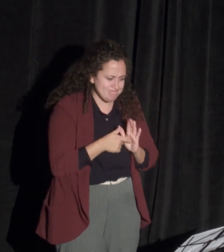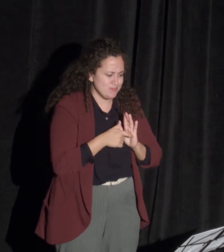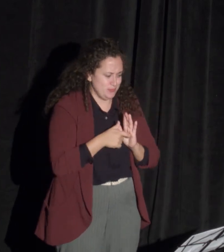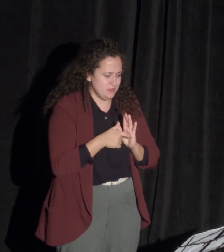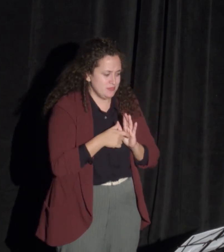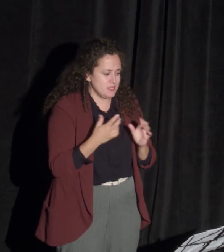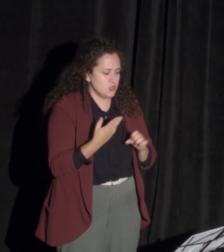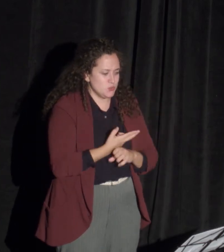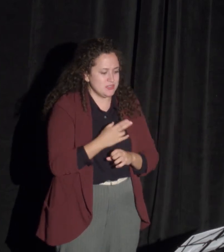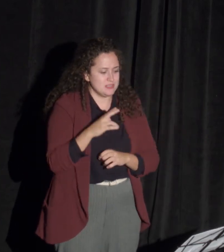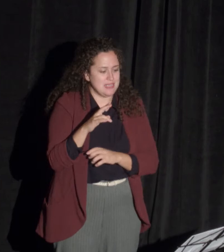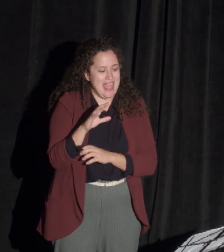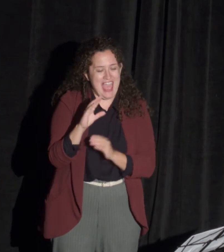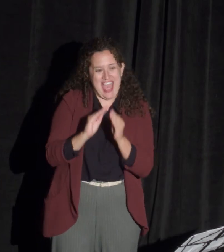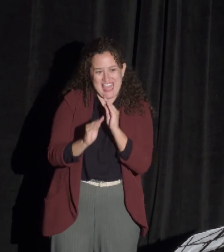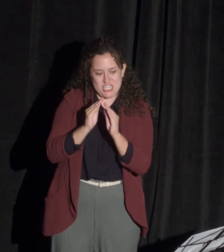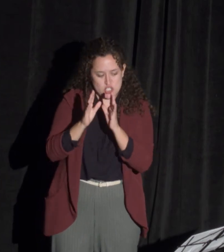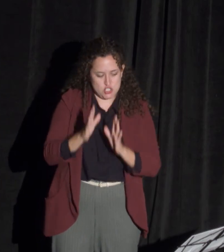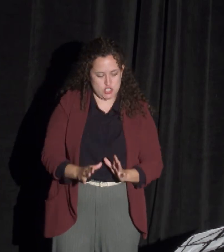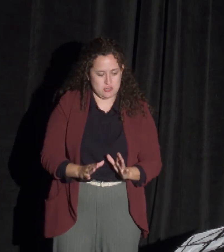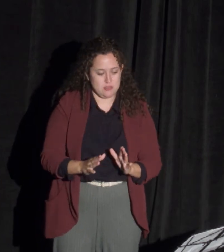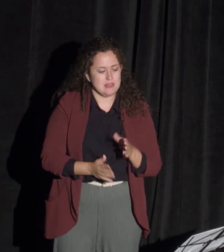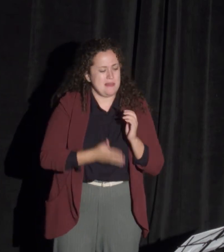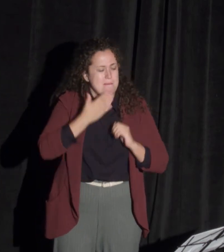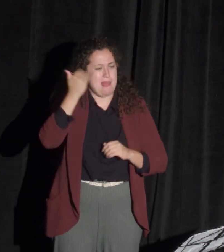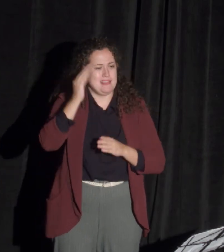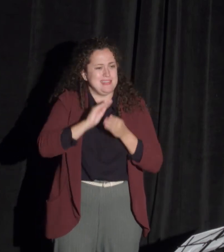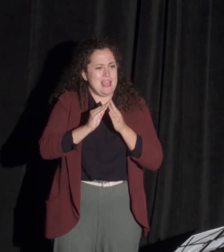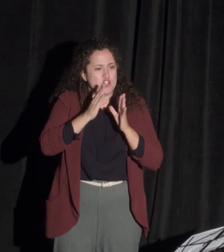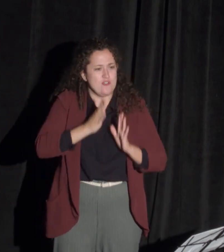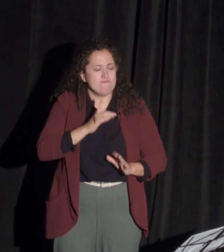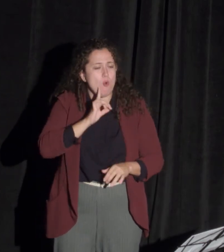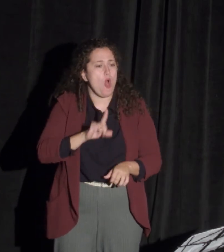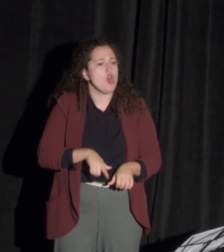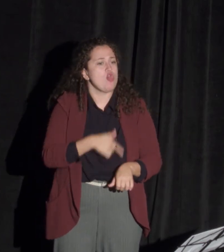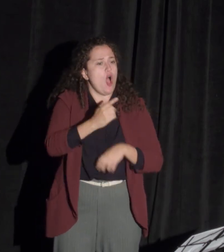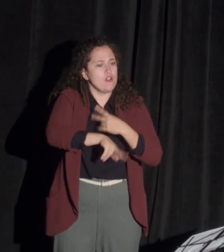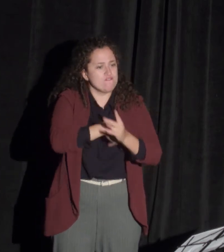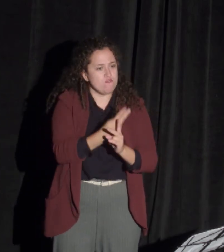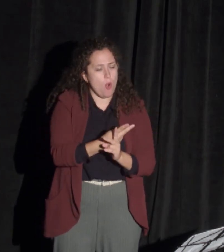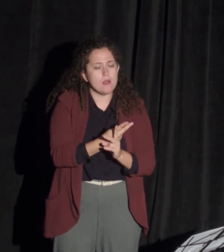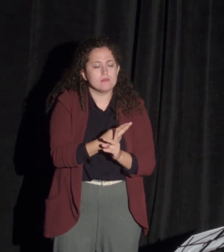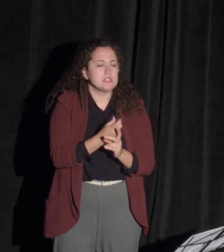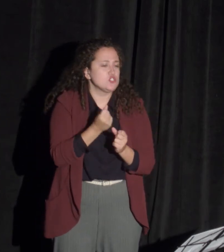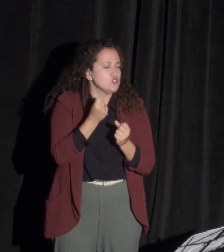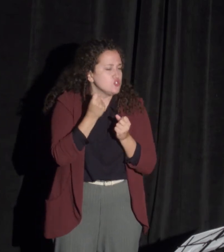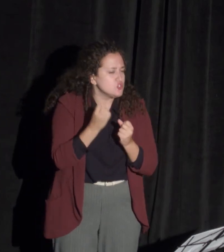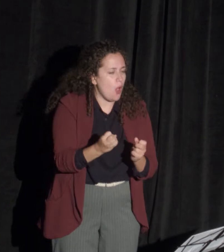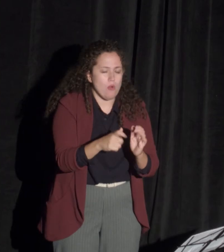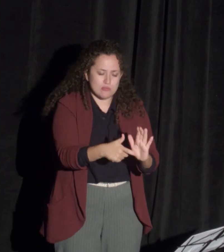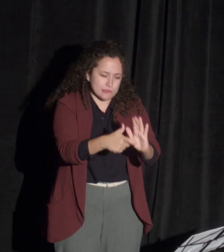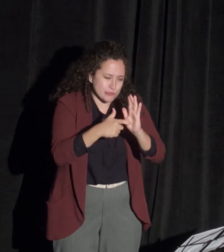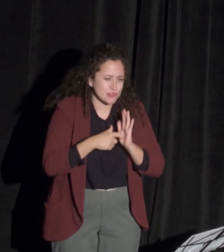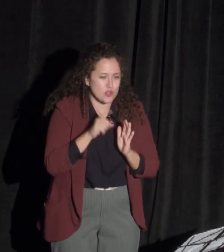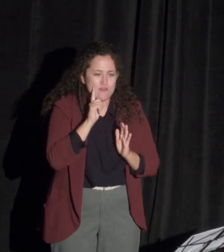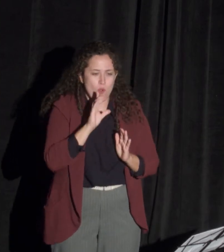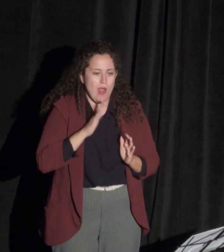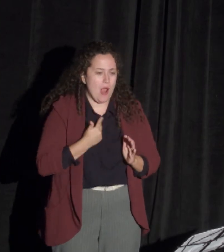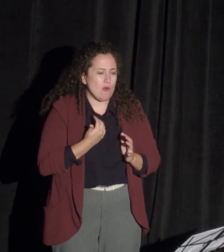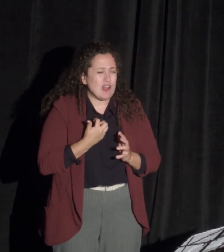for Best Editor Long Form is so crucial to our extremely squozen brains. So squozen, so squozen. Here are the